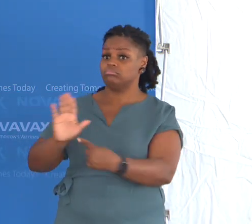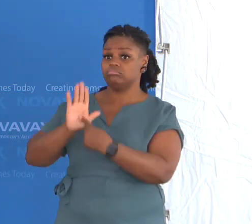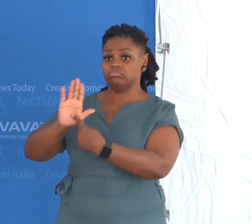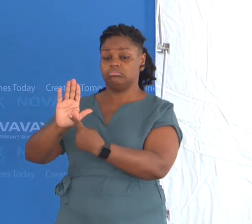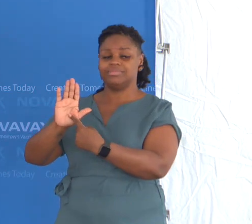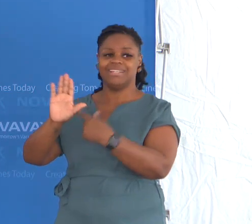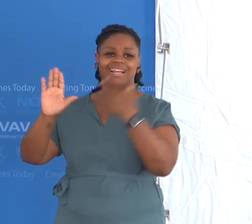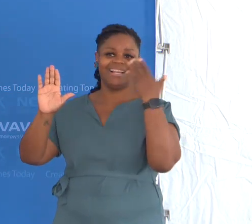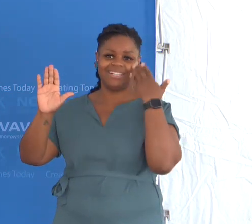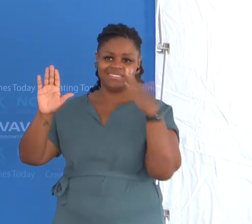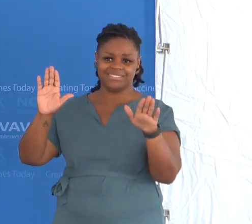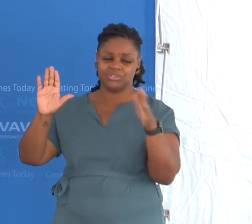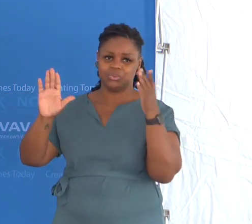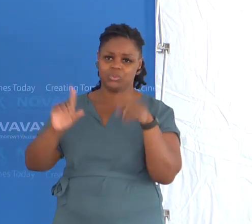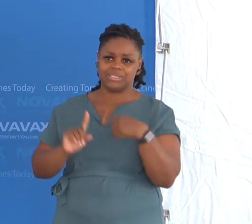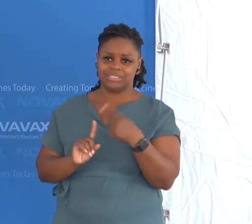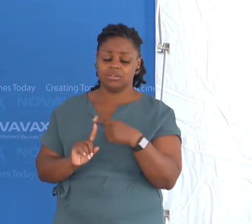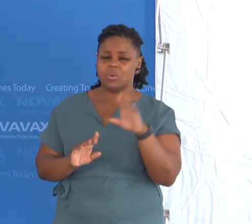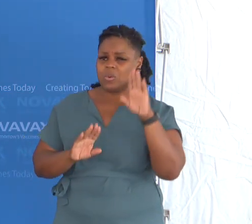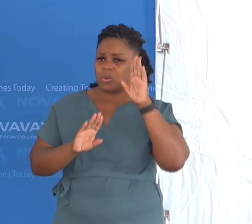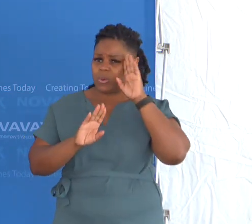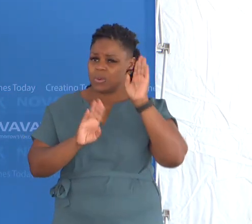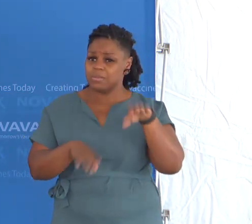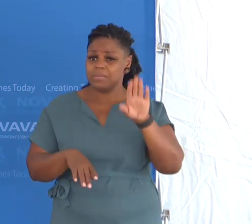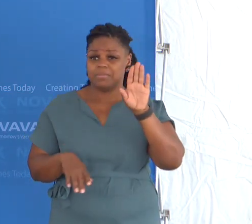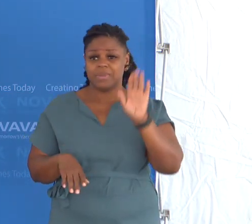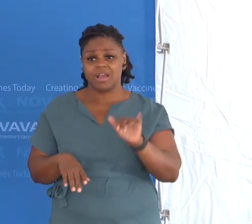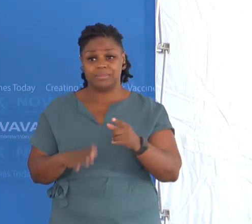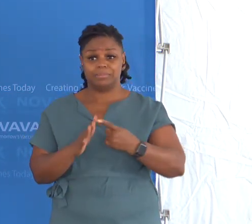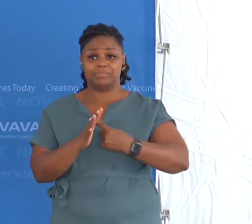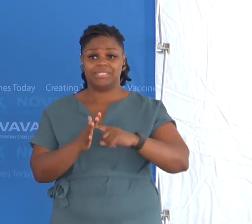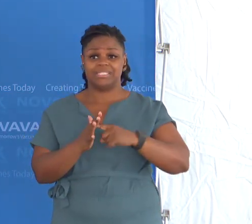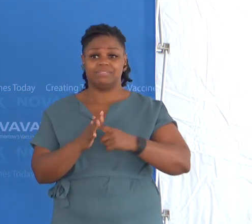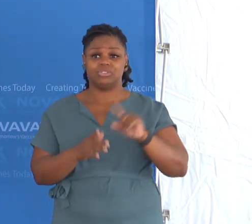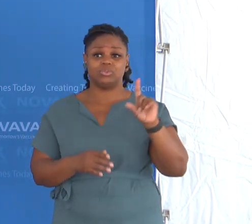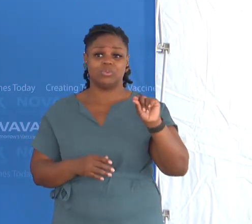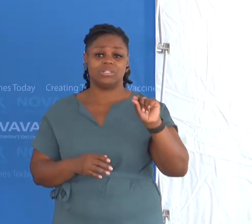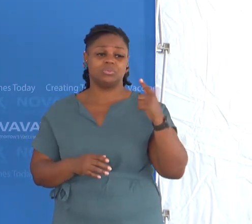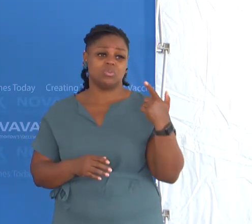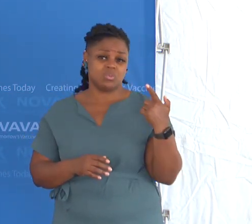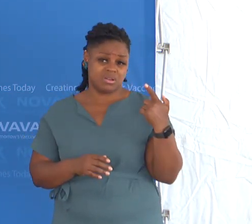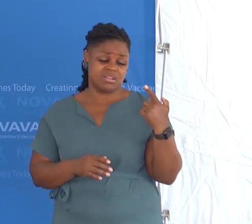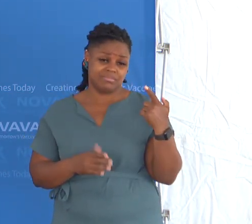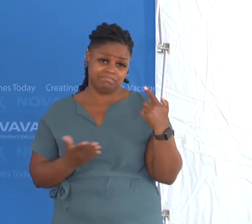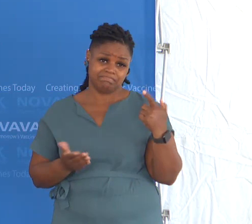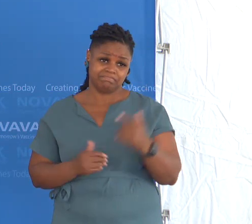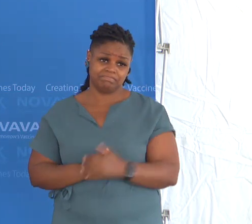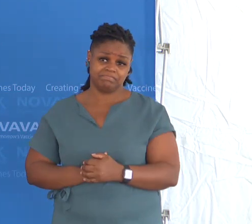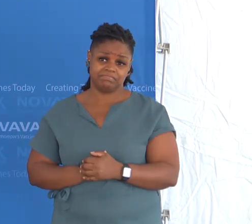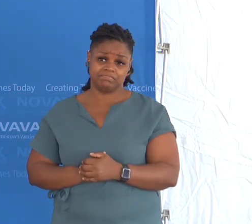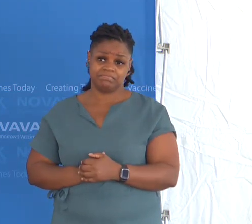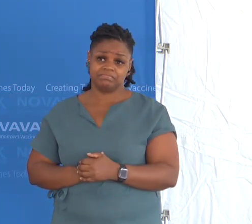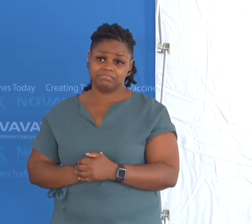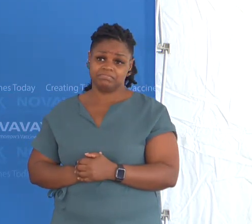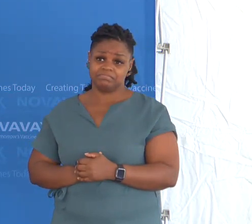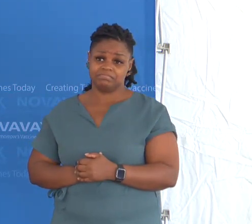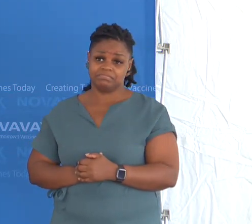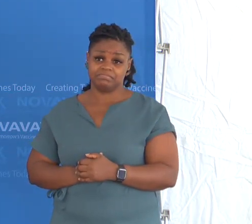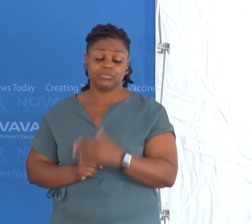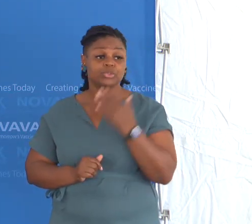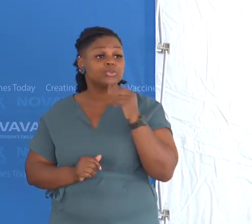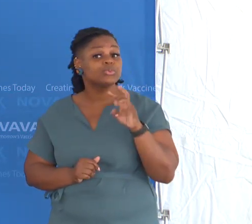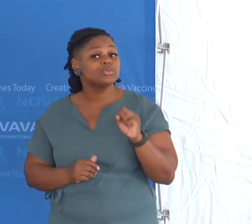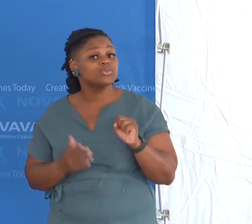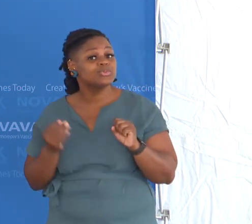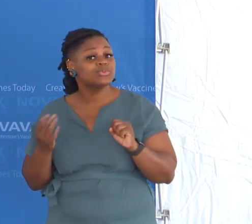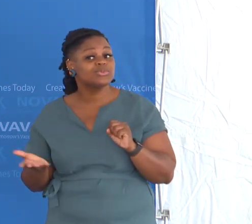sometime, certainly by the beginning of next year and early next year. The good news is, the other